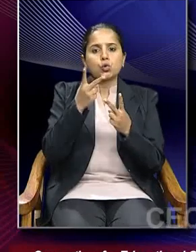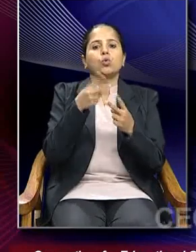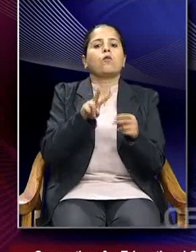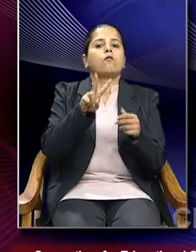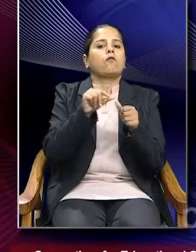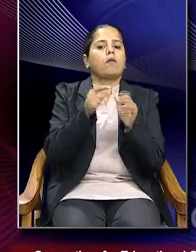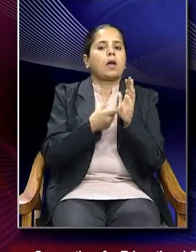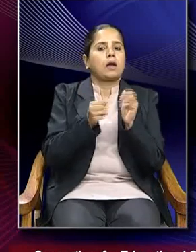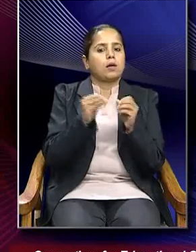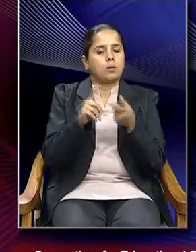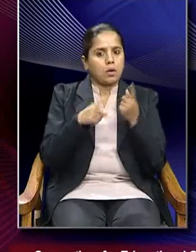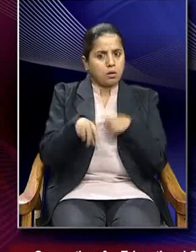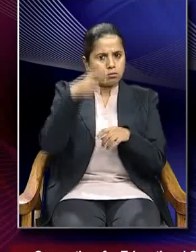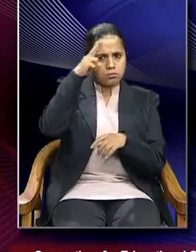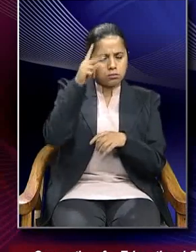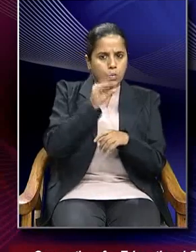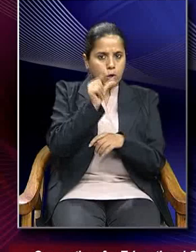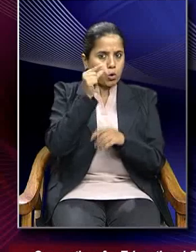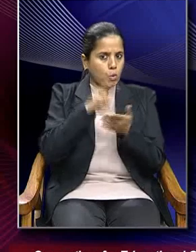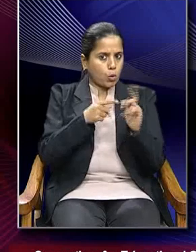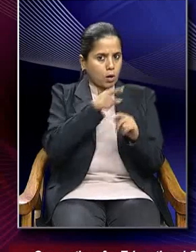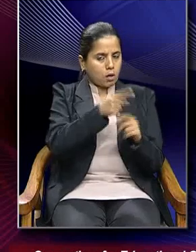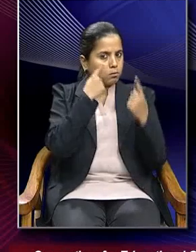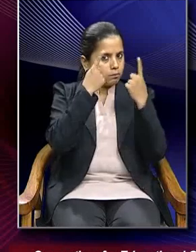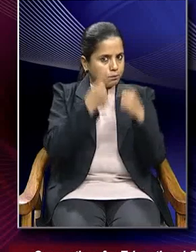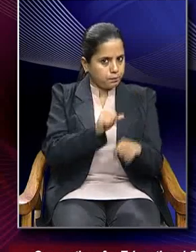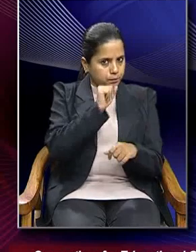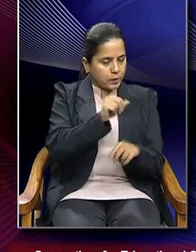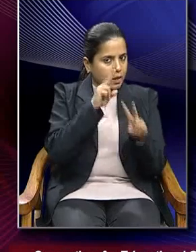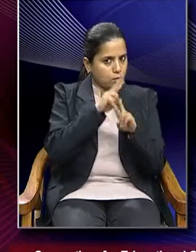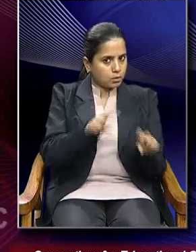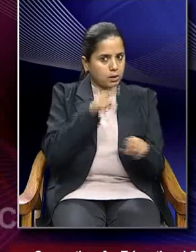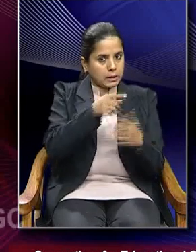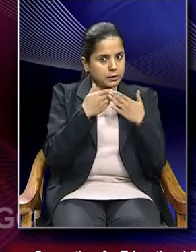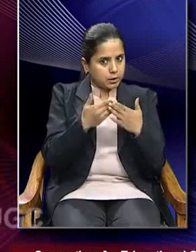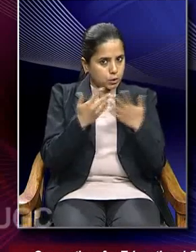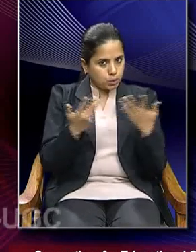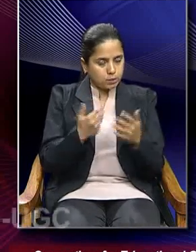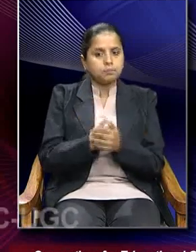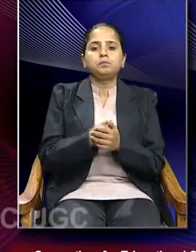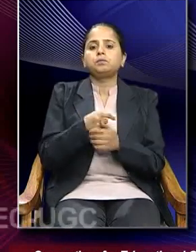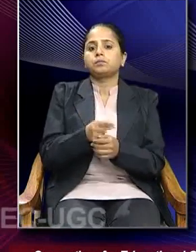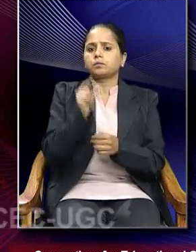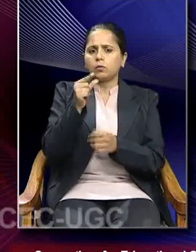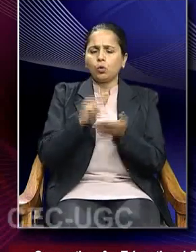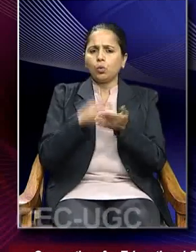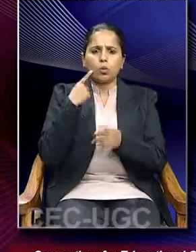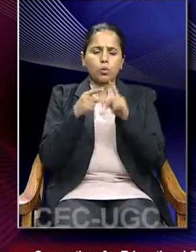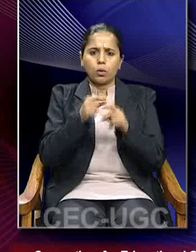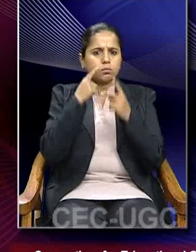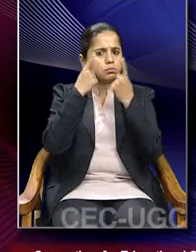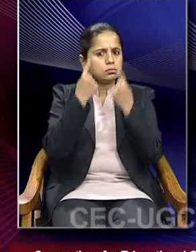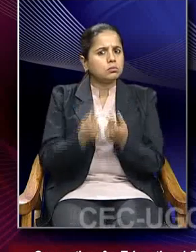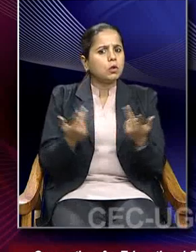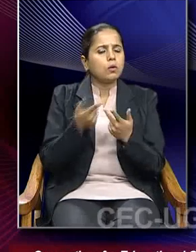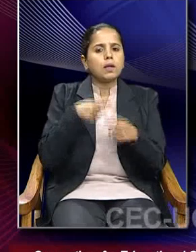variables concerning the unit of analysis the researcher is studying. Unit of analysis refers